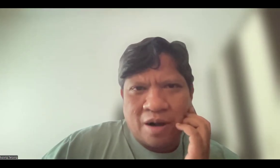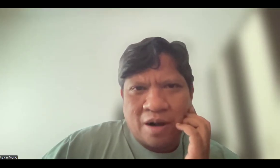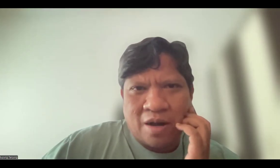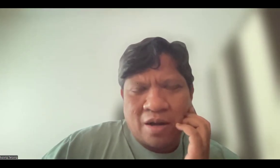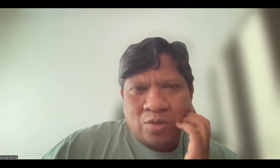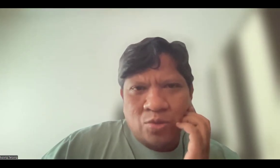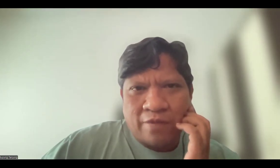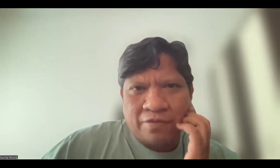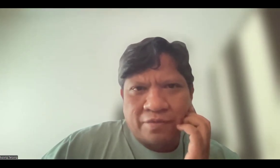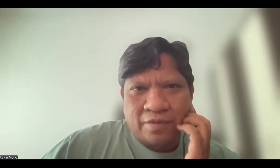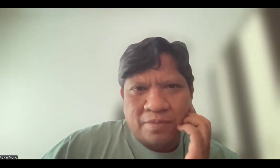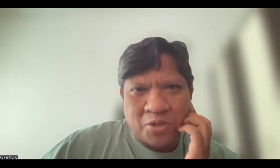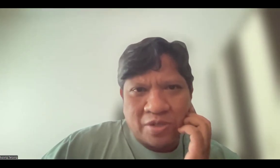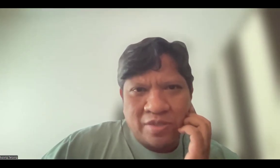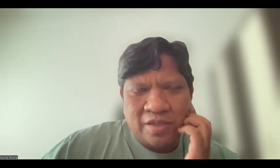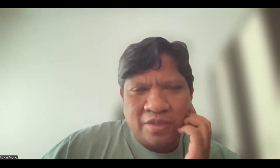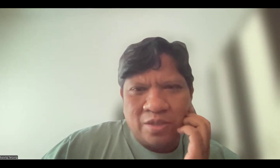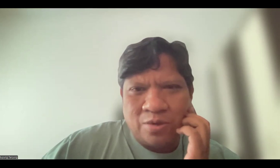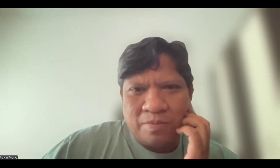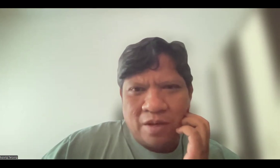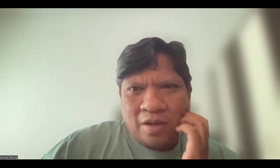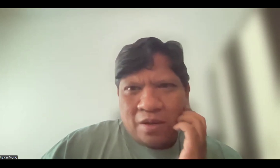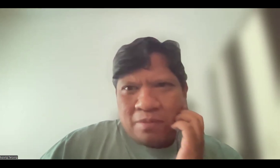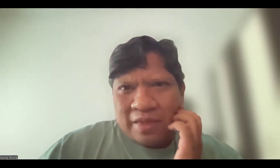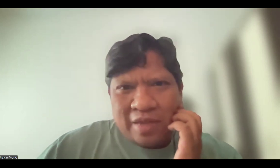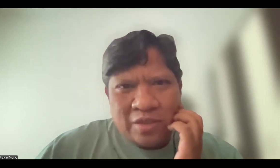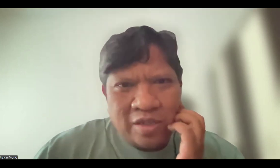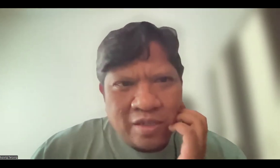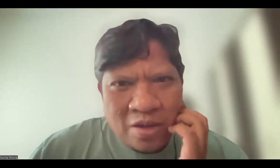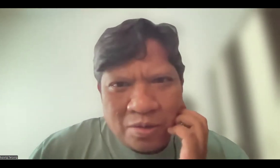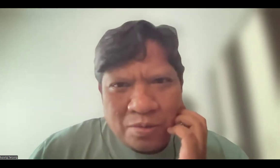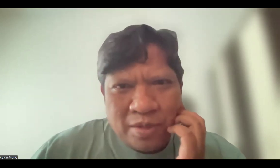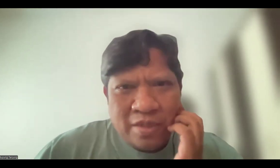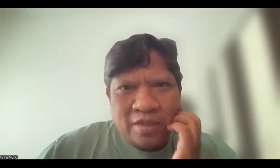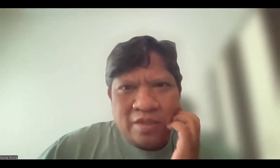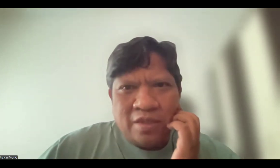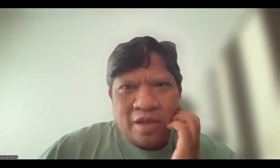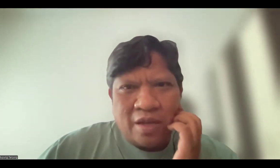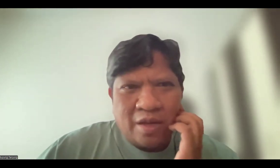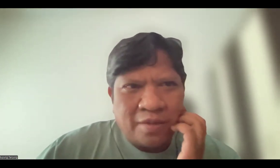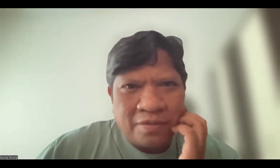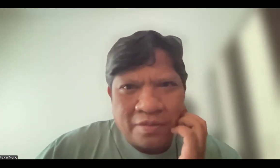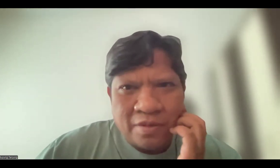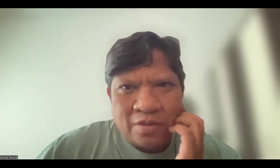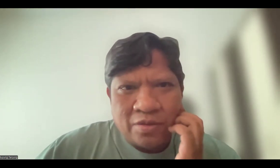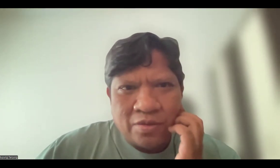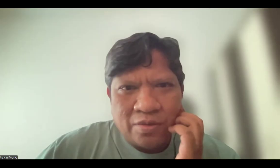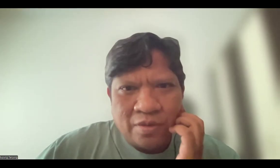there are 12 persons in this group. But until now we have